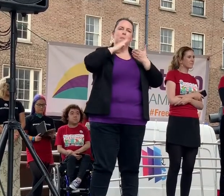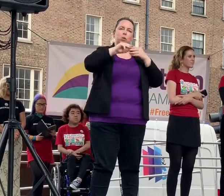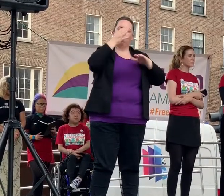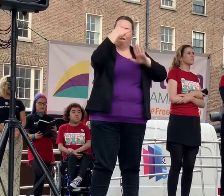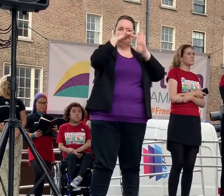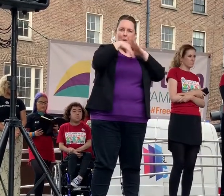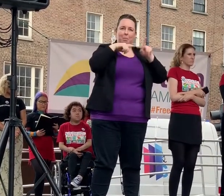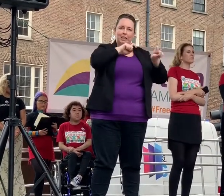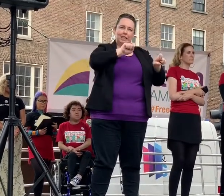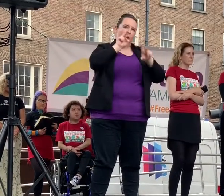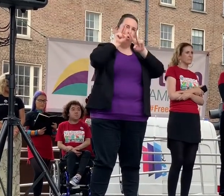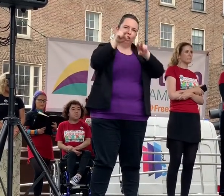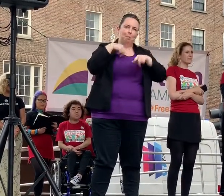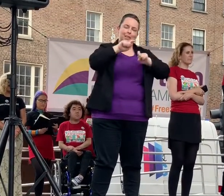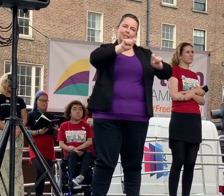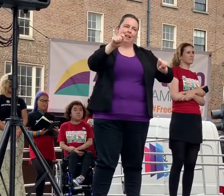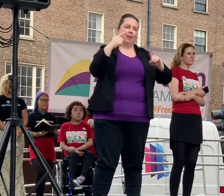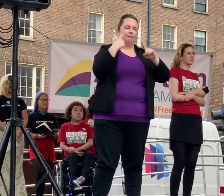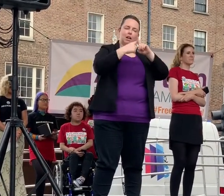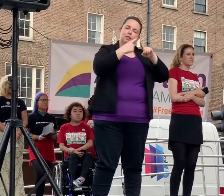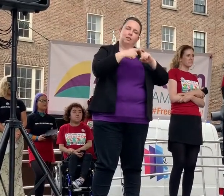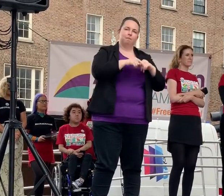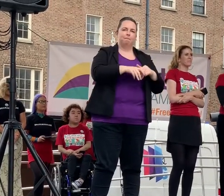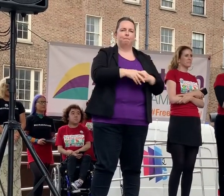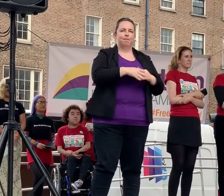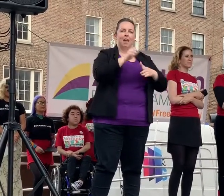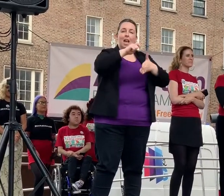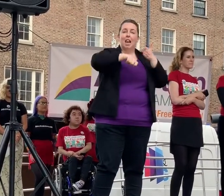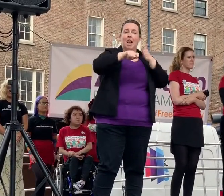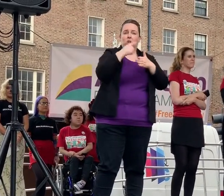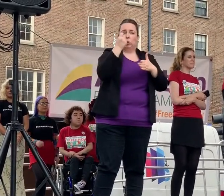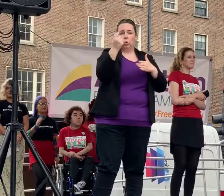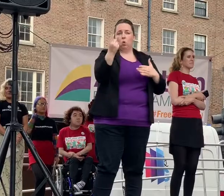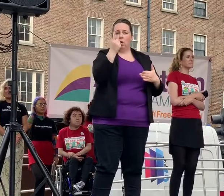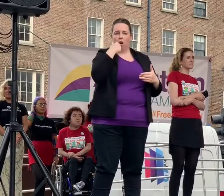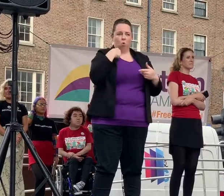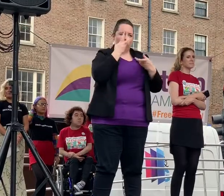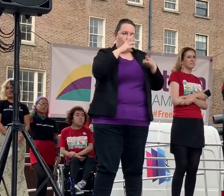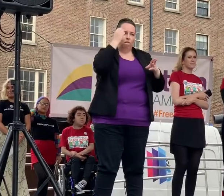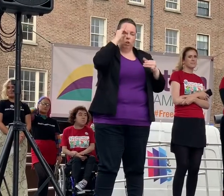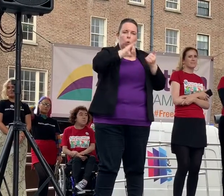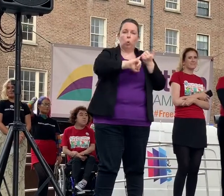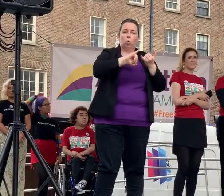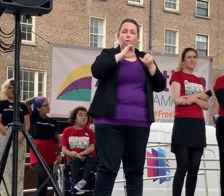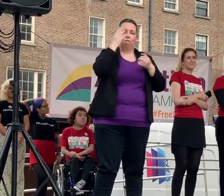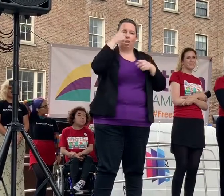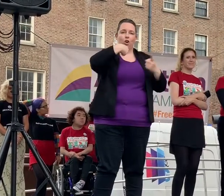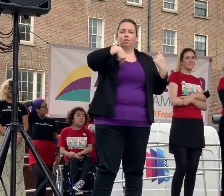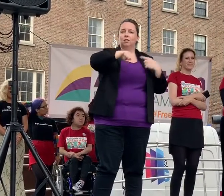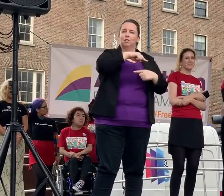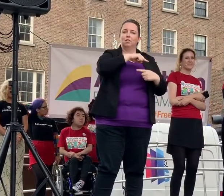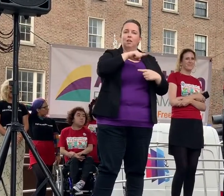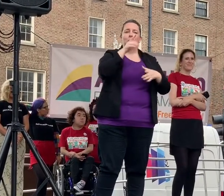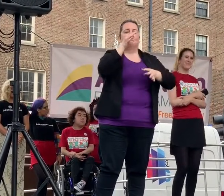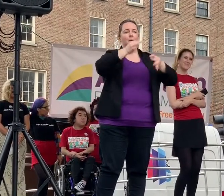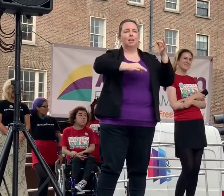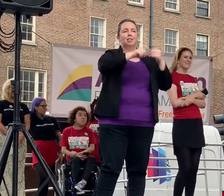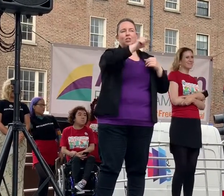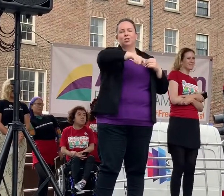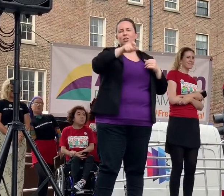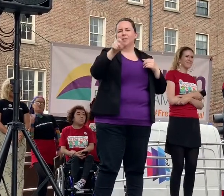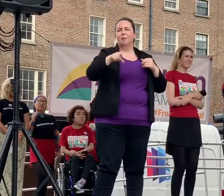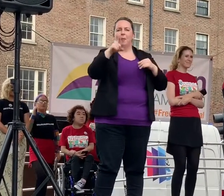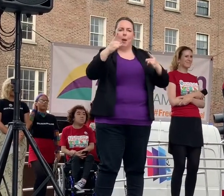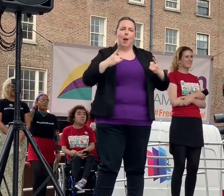We're still watching and we're still fighting. The election is coming and we won't forget people who have forgotten us. The politicians are